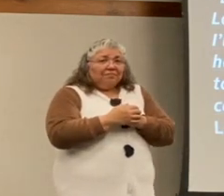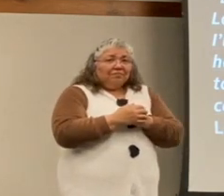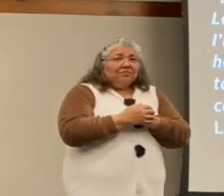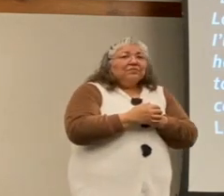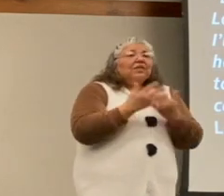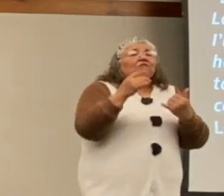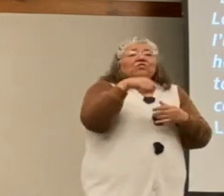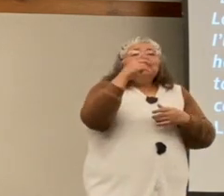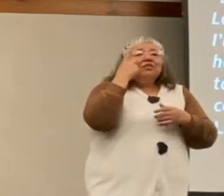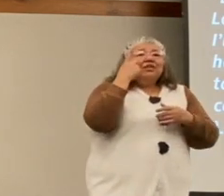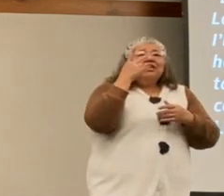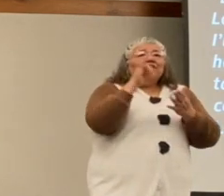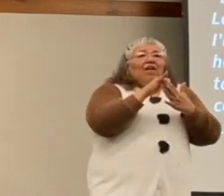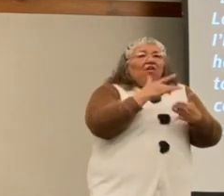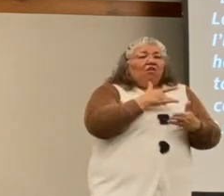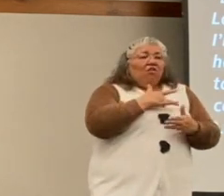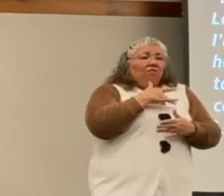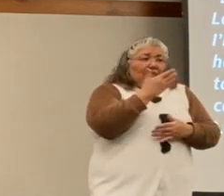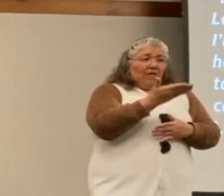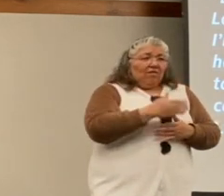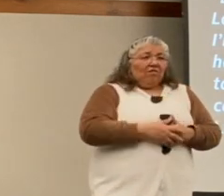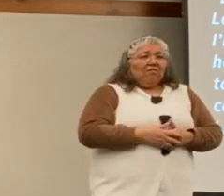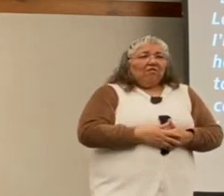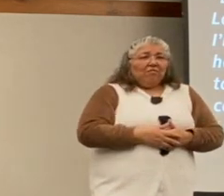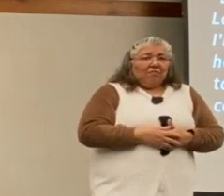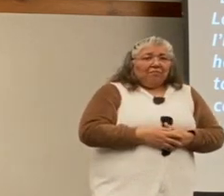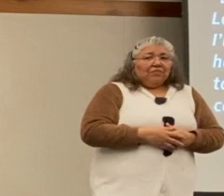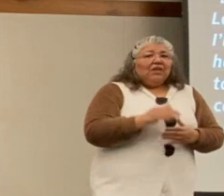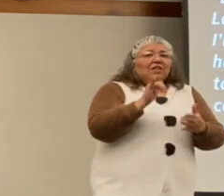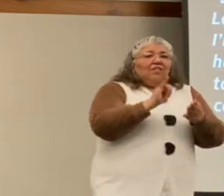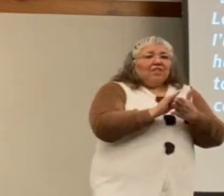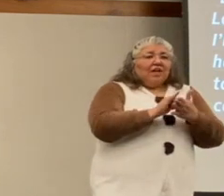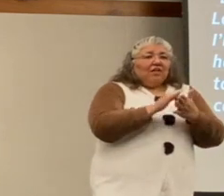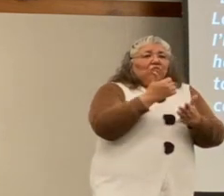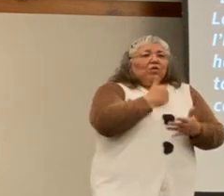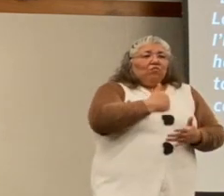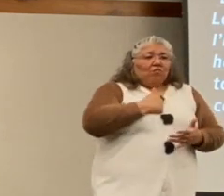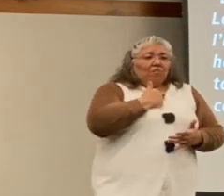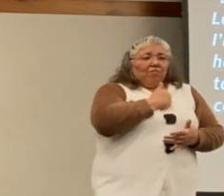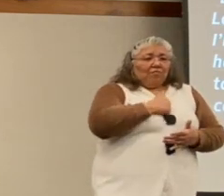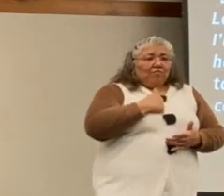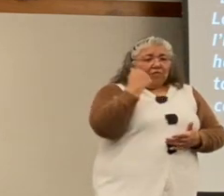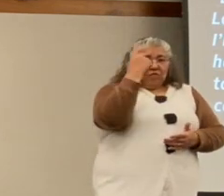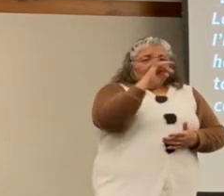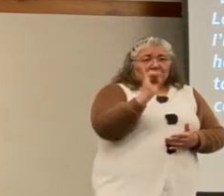You see, that part right there, that's what repentance looks like.